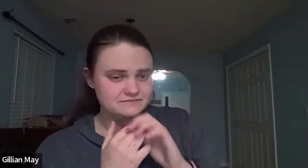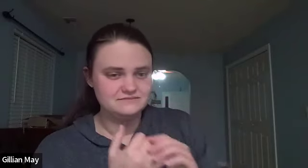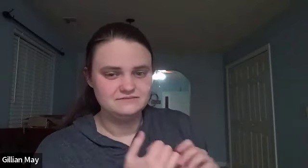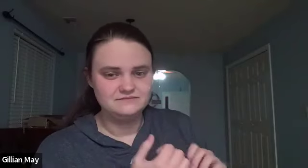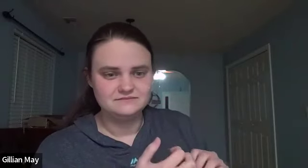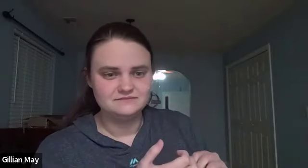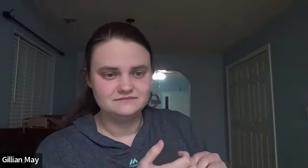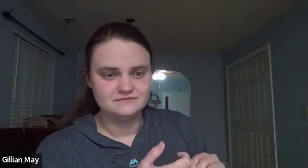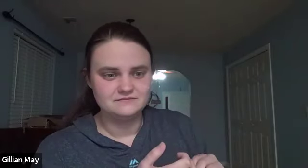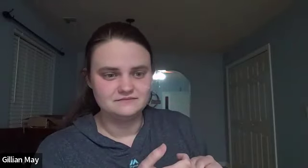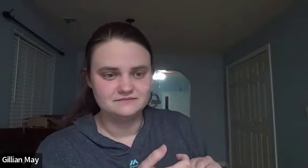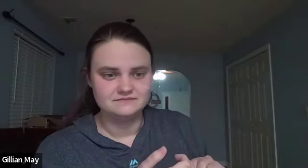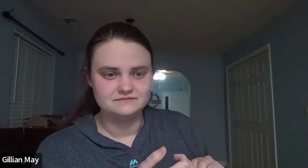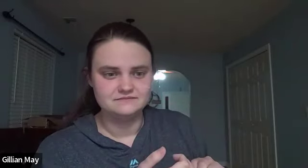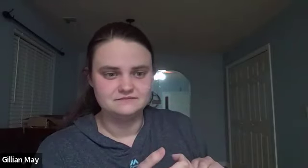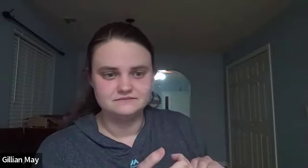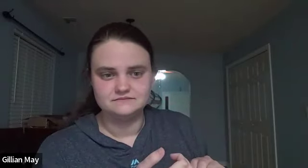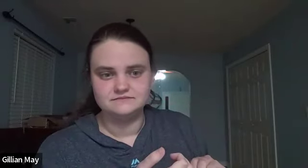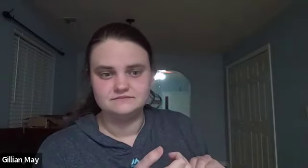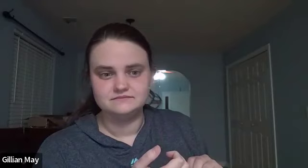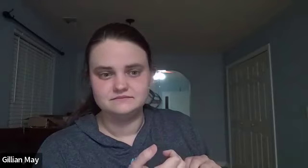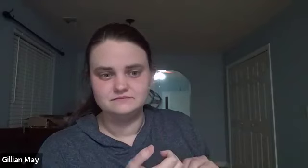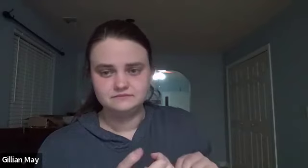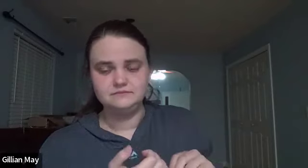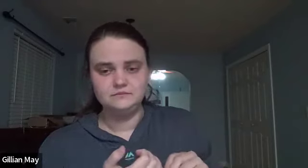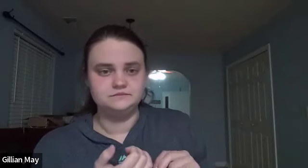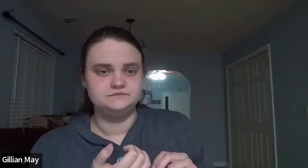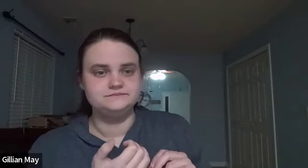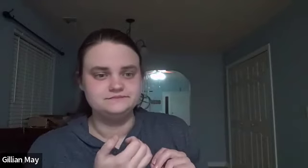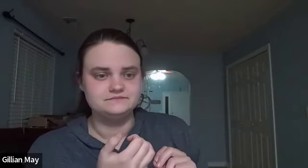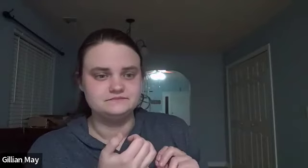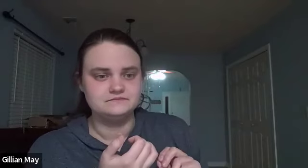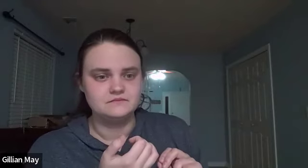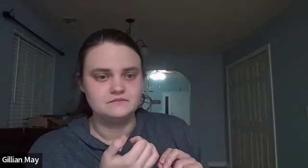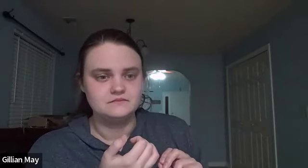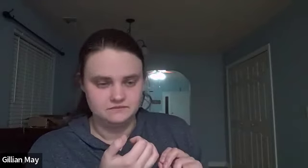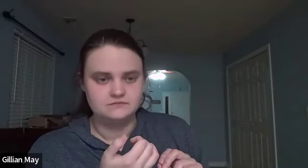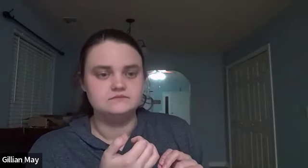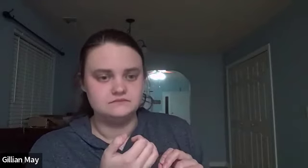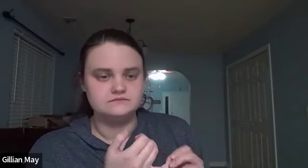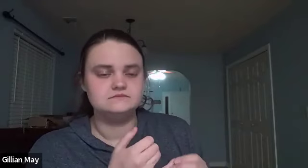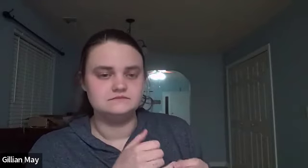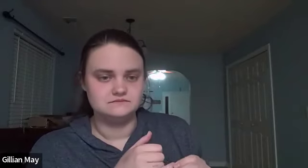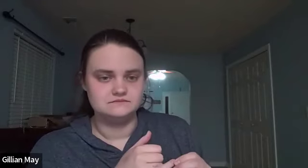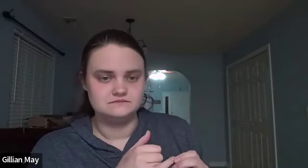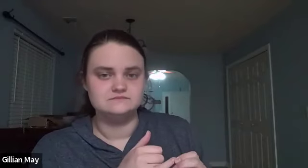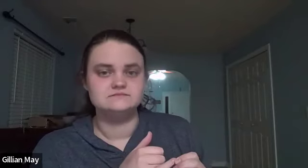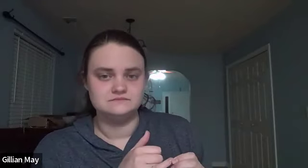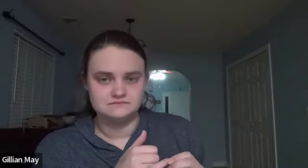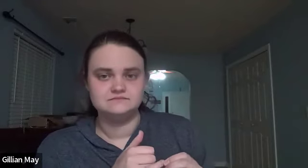there's anything. We have some other shorter videos that we send throughout the class.